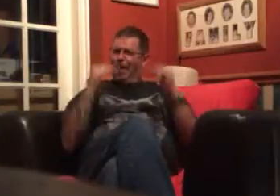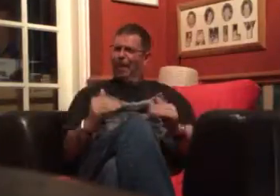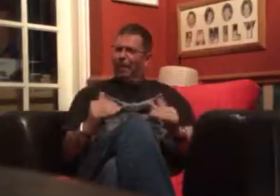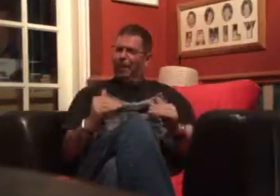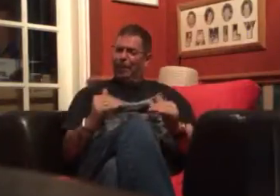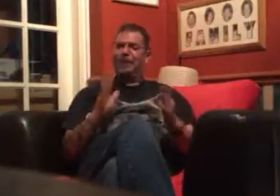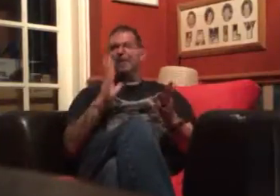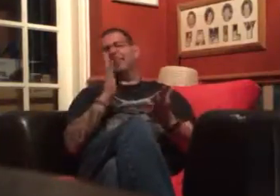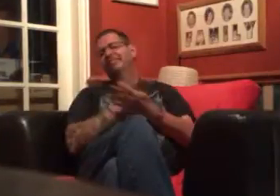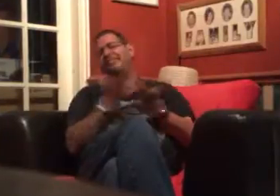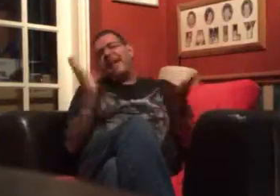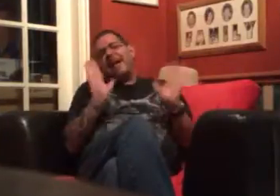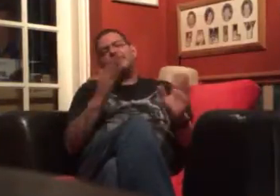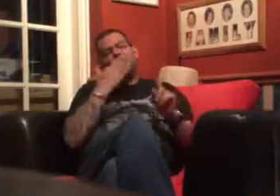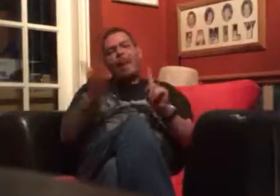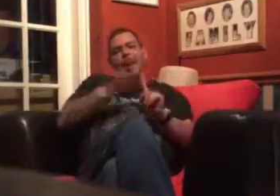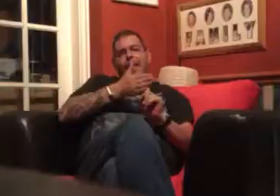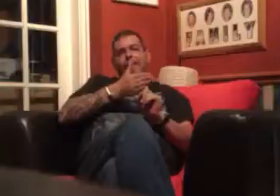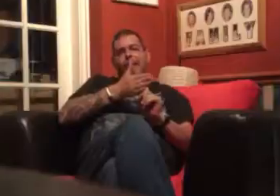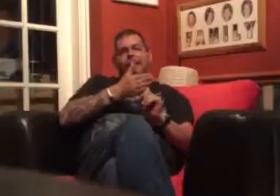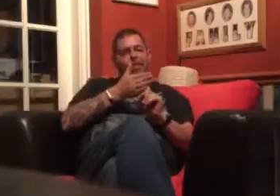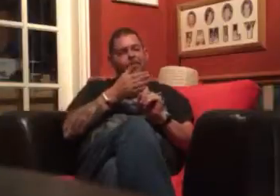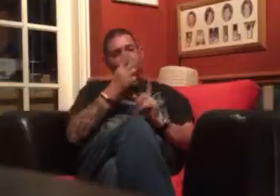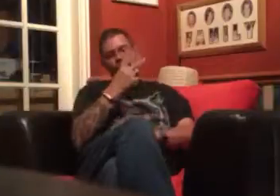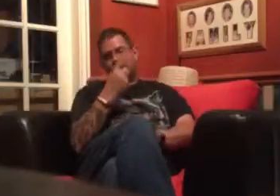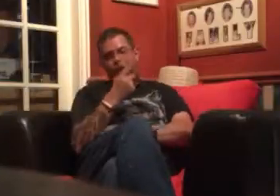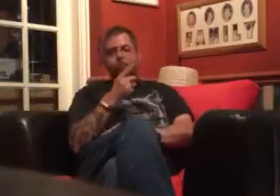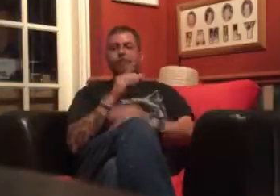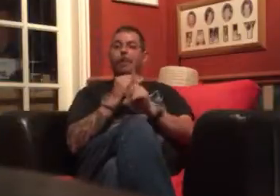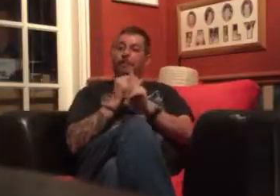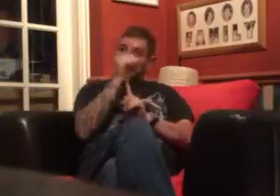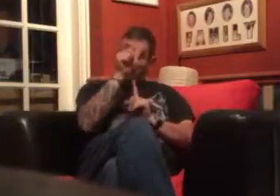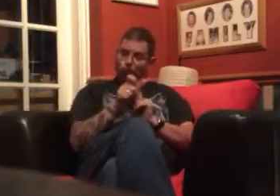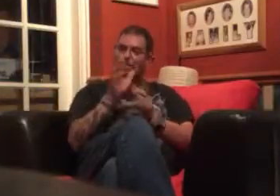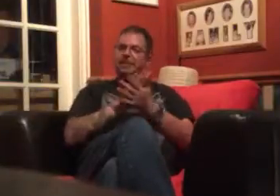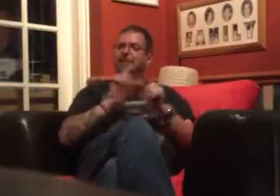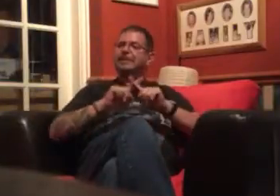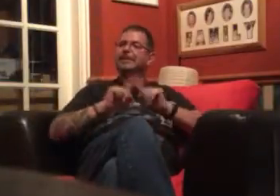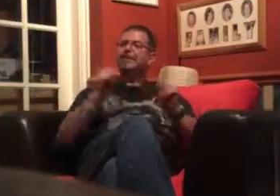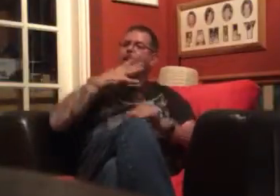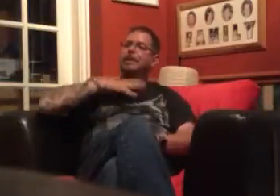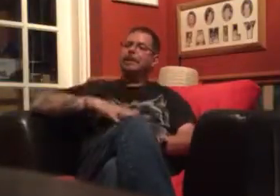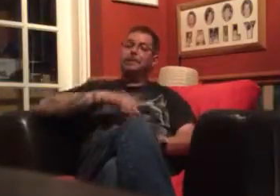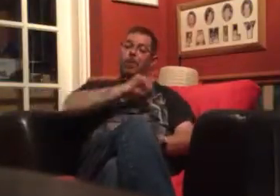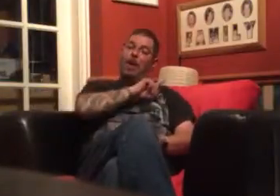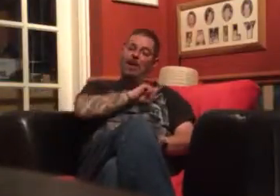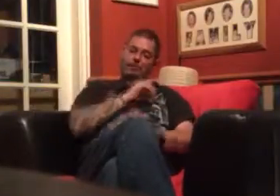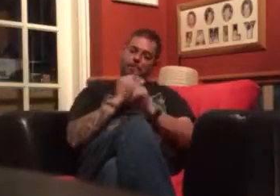and over, which is incredible really, but we have to label it anyway. So 21 and over is the catchment.